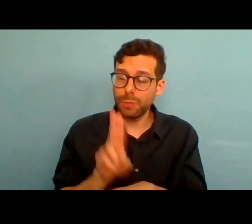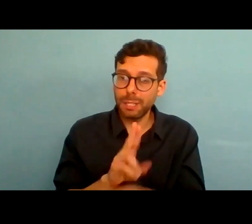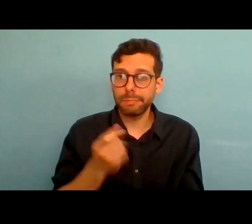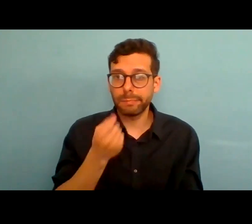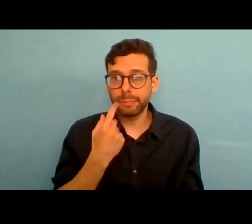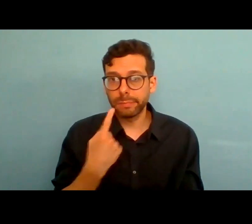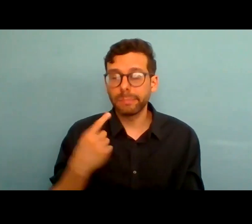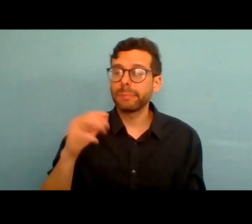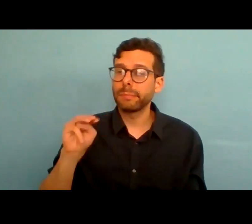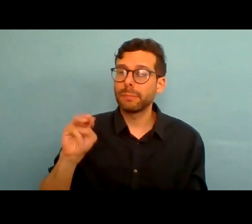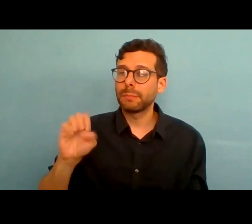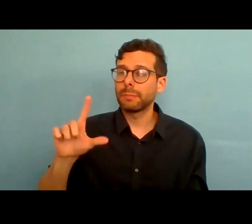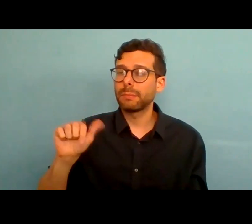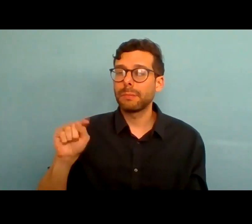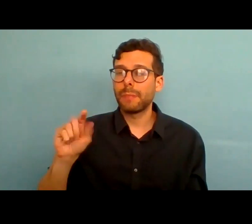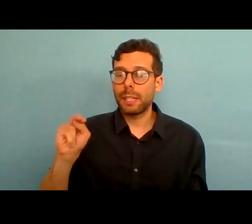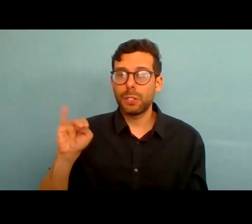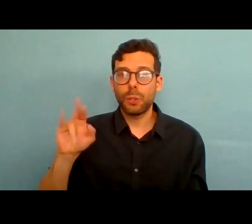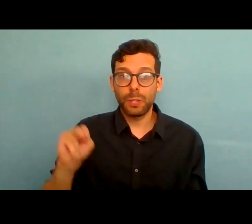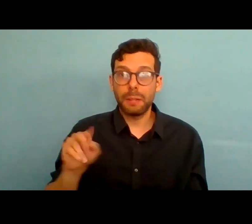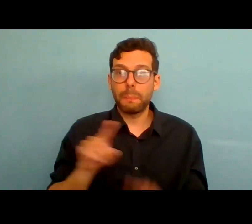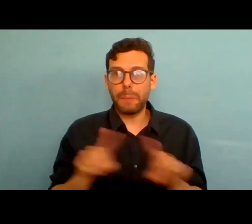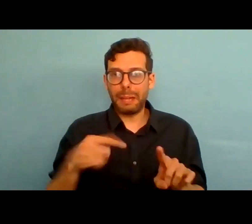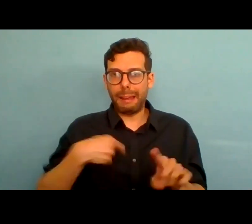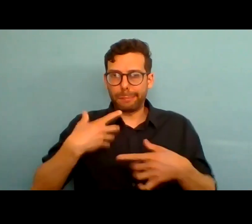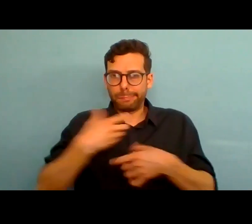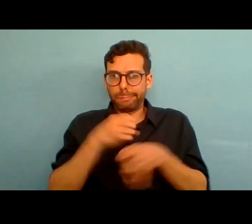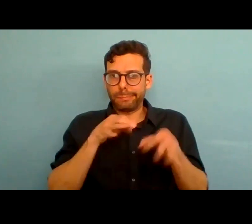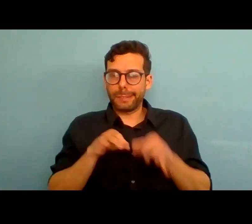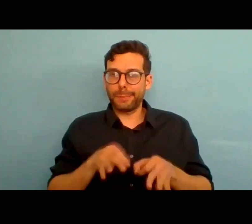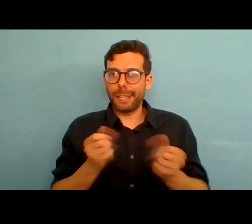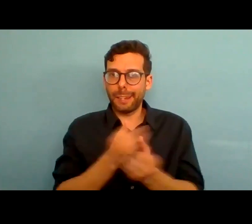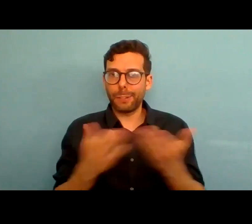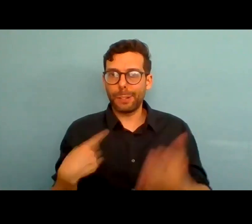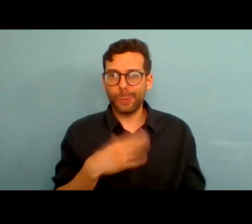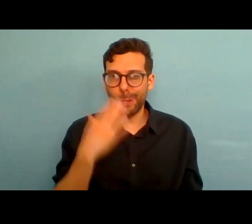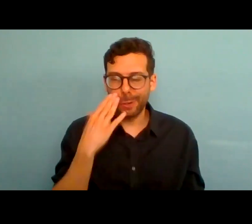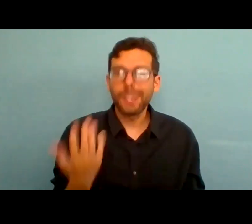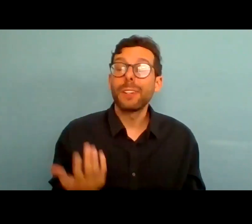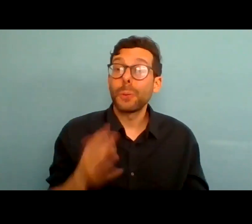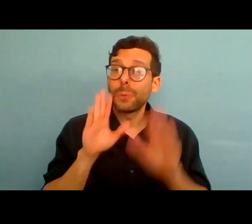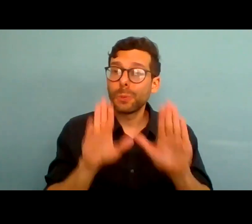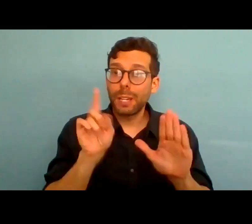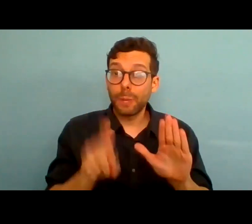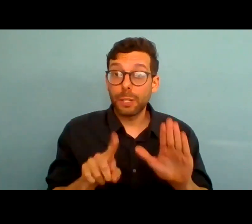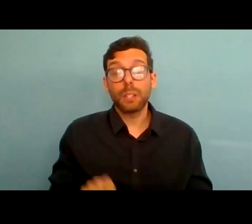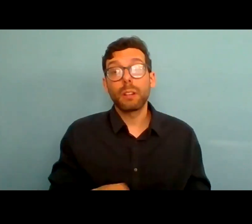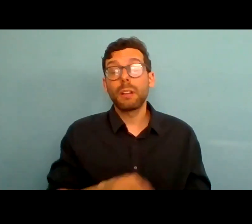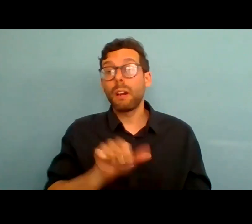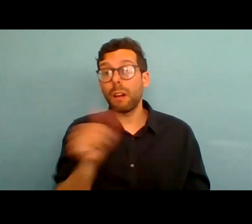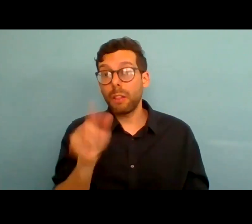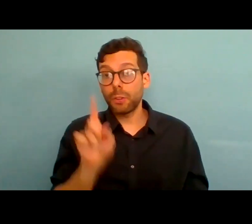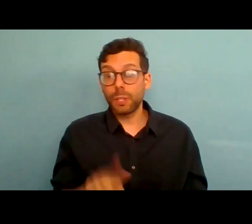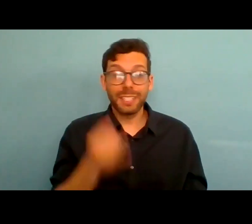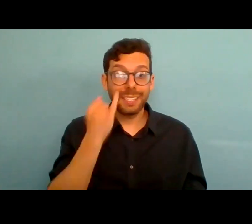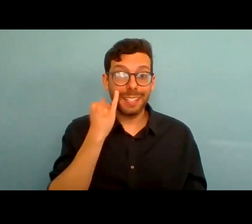point. Great question. Okay, and so then another really good question is about if a child is not falling asleep within the